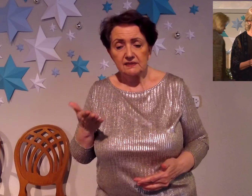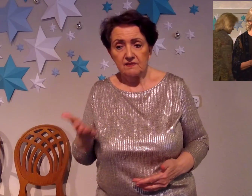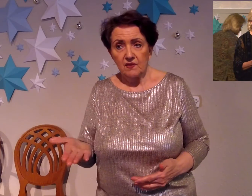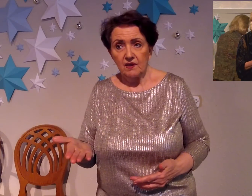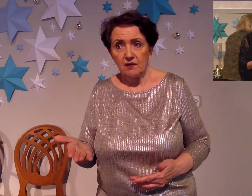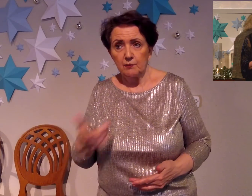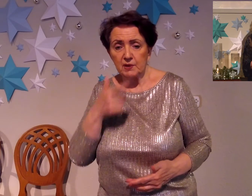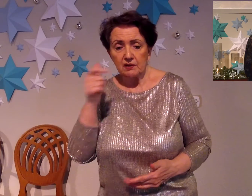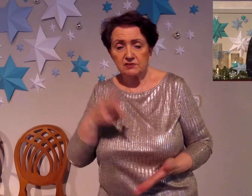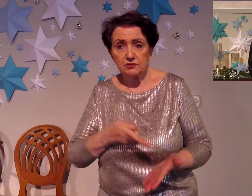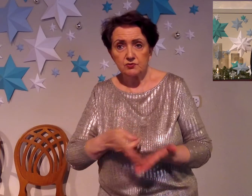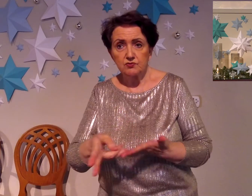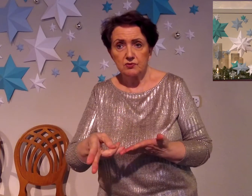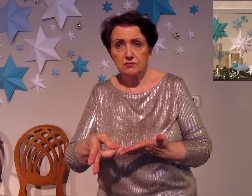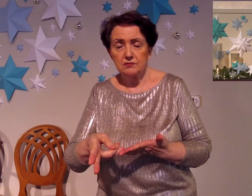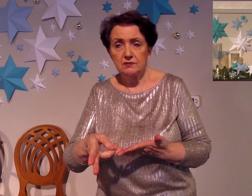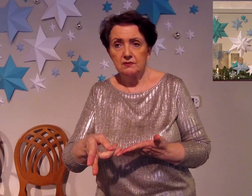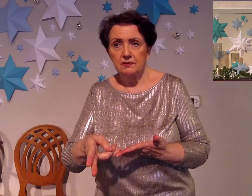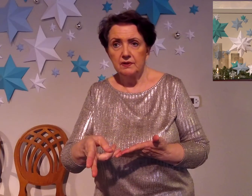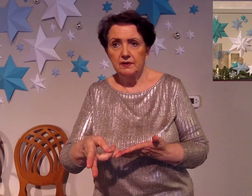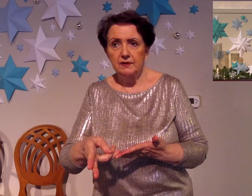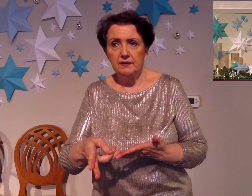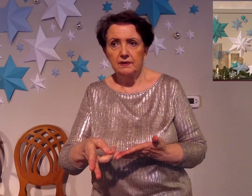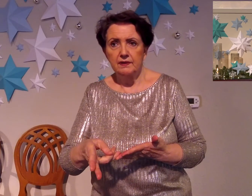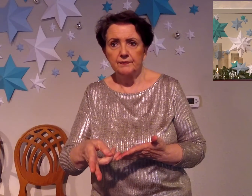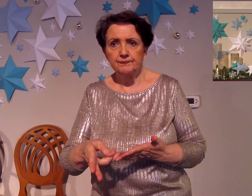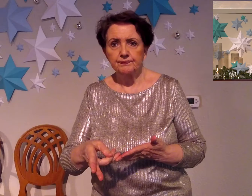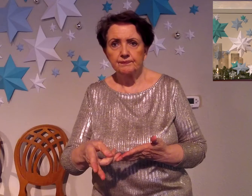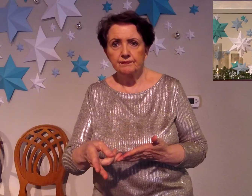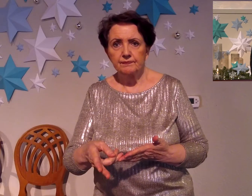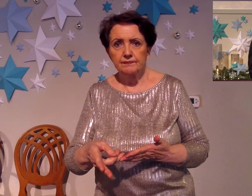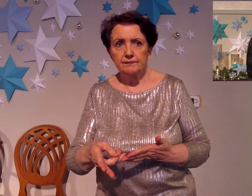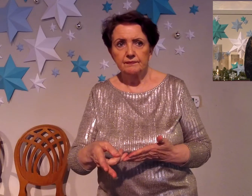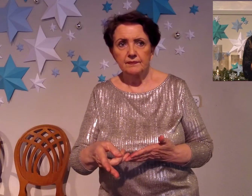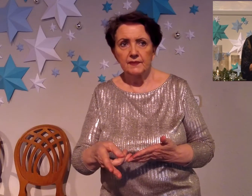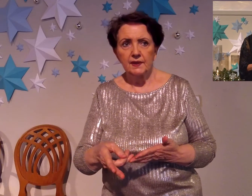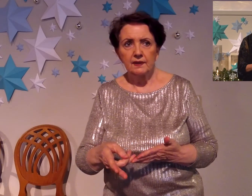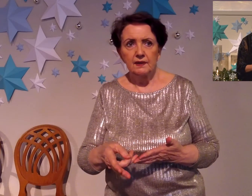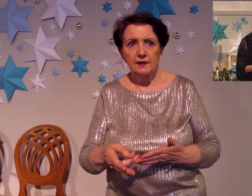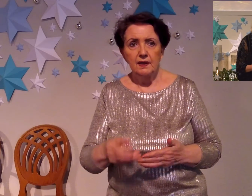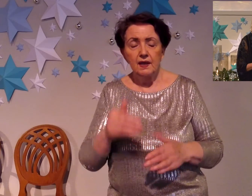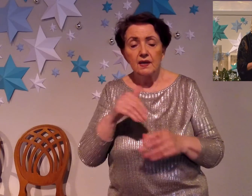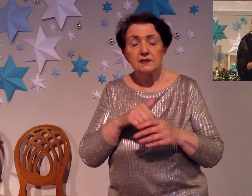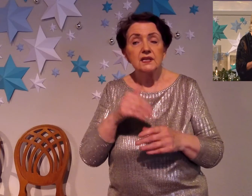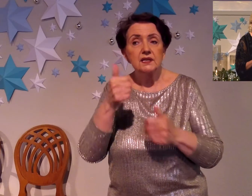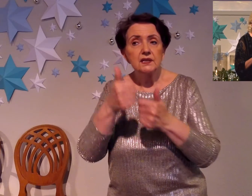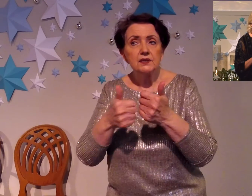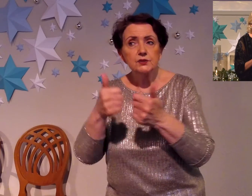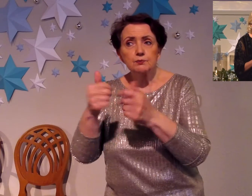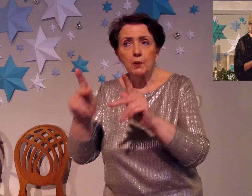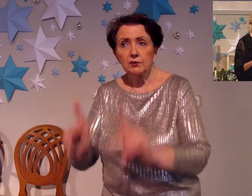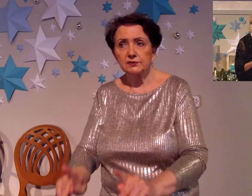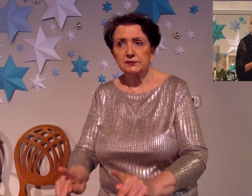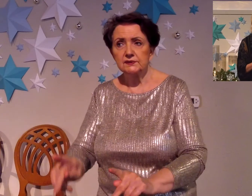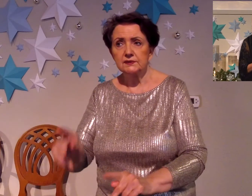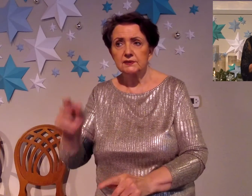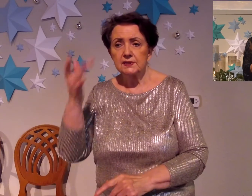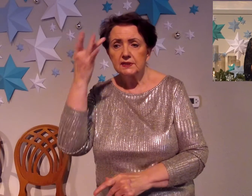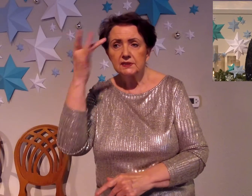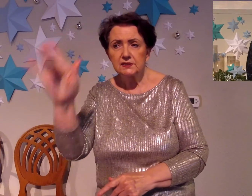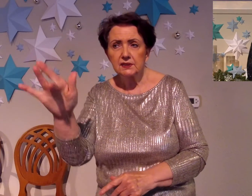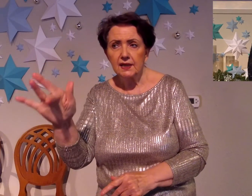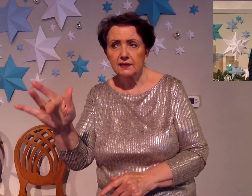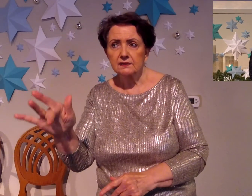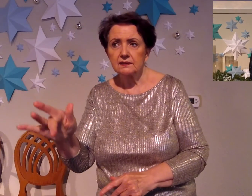true. And in the state of each person's intellectual capacity to perceive the